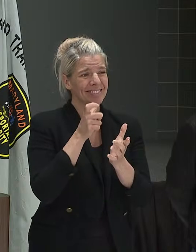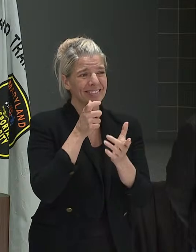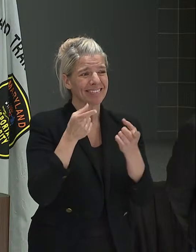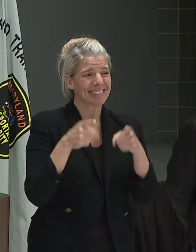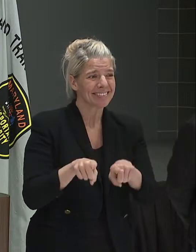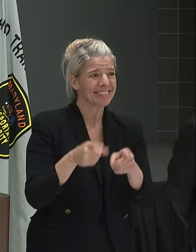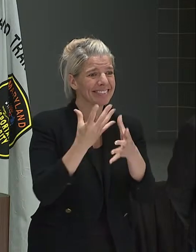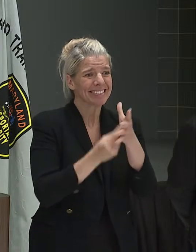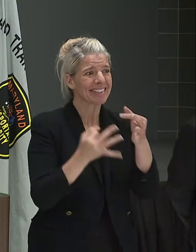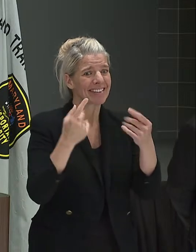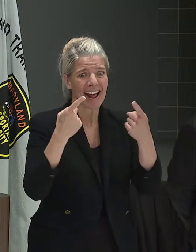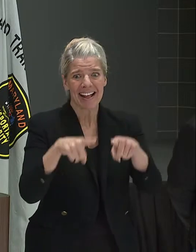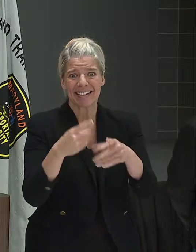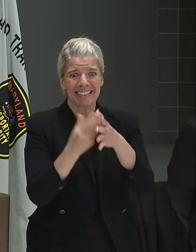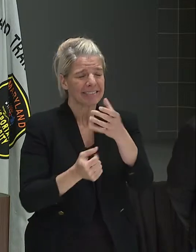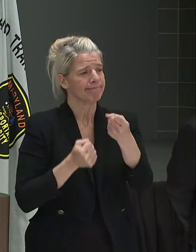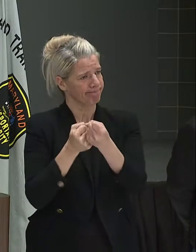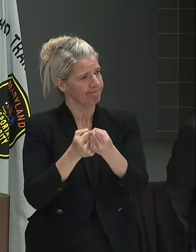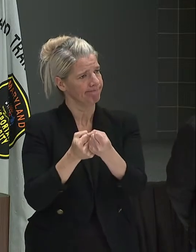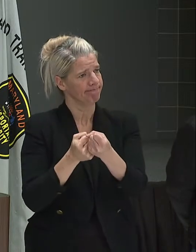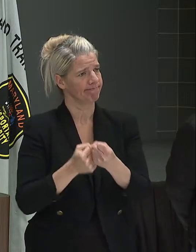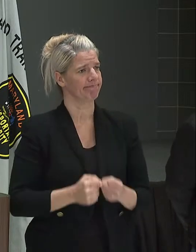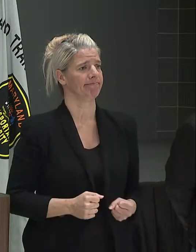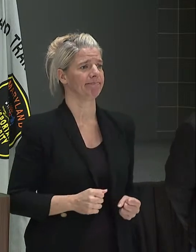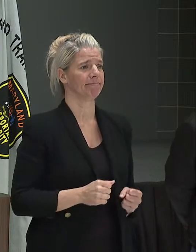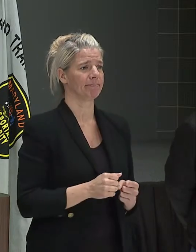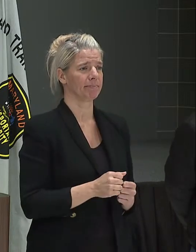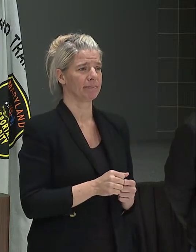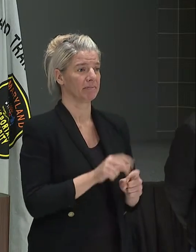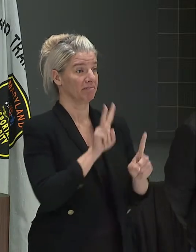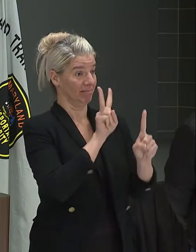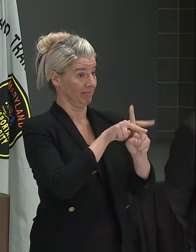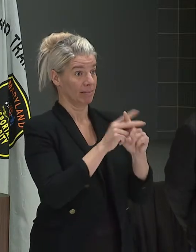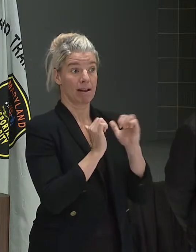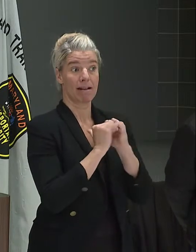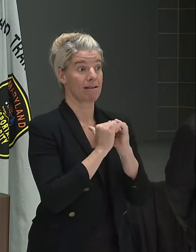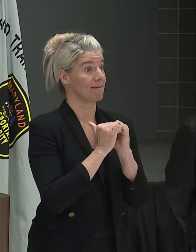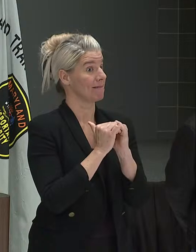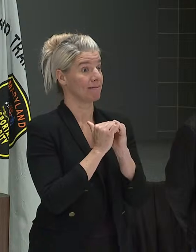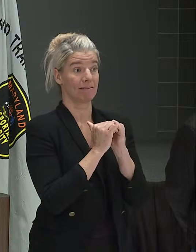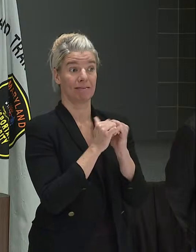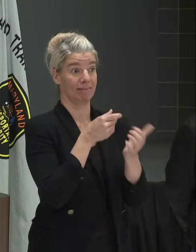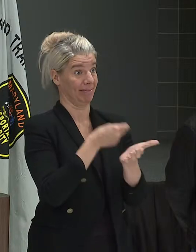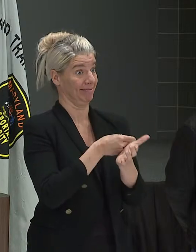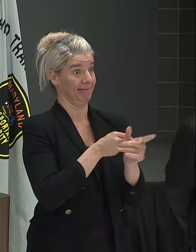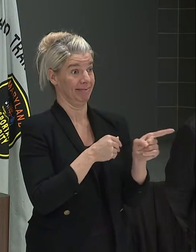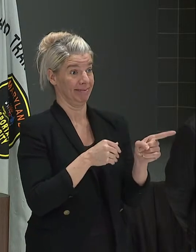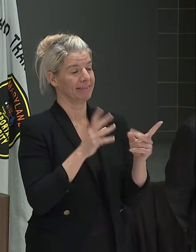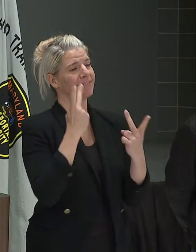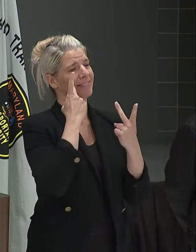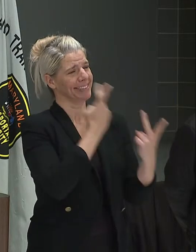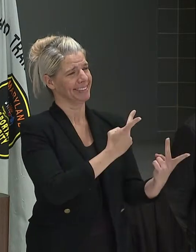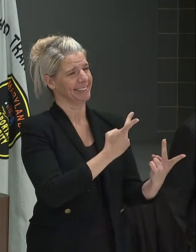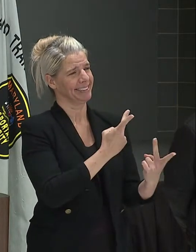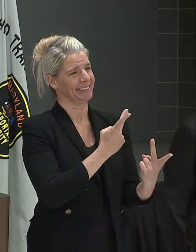collapse. So, to apply for this relief, please visit